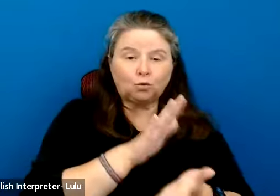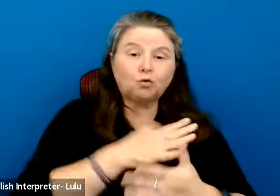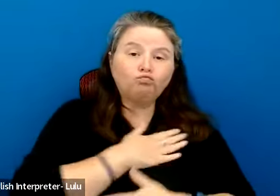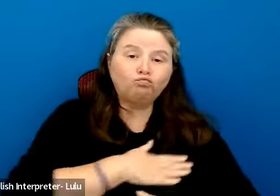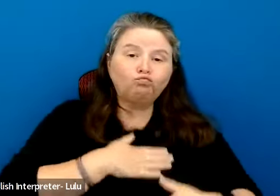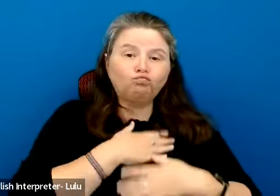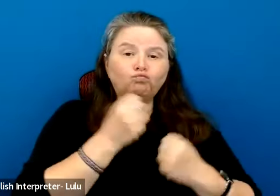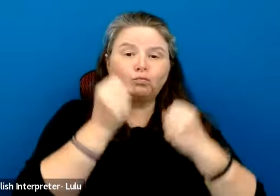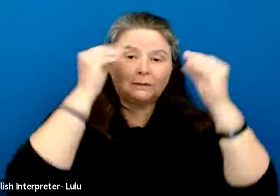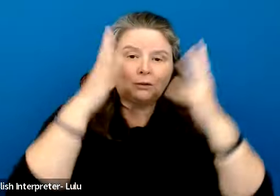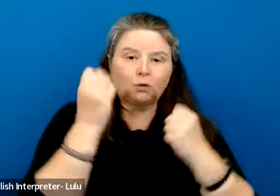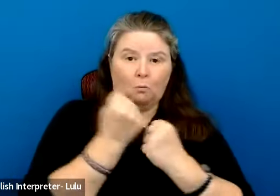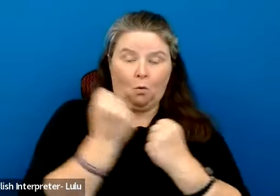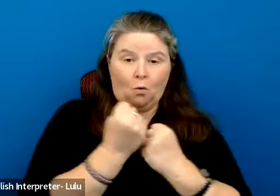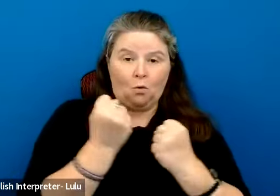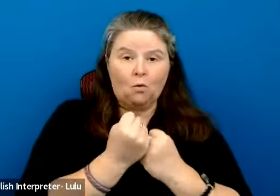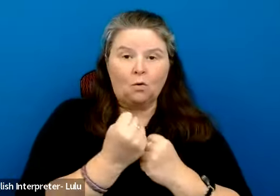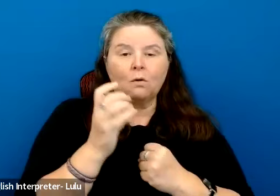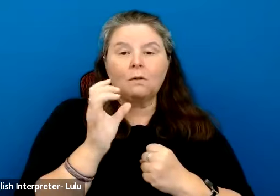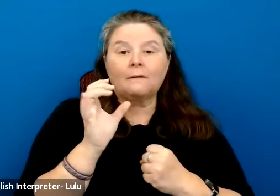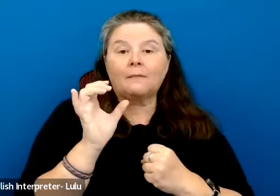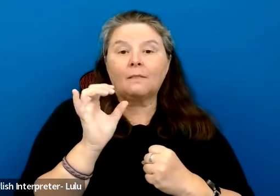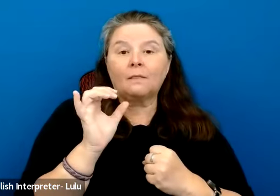teacher support. And that's the